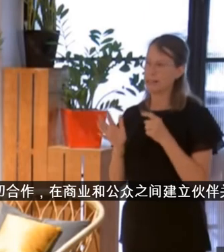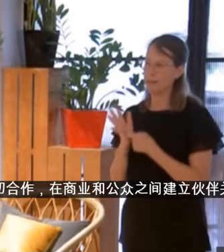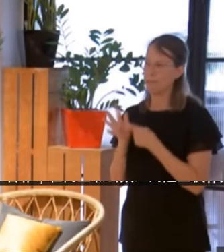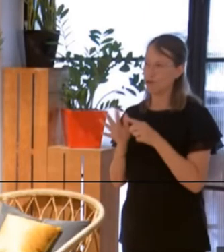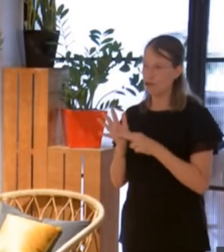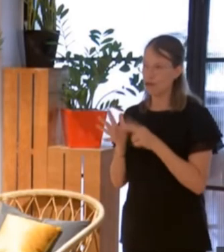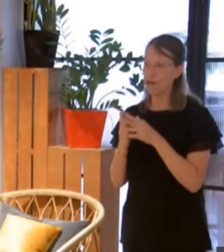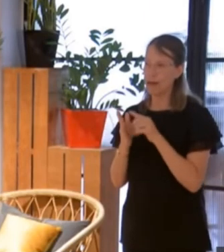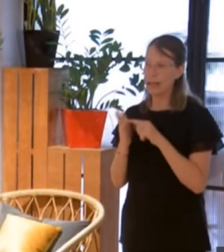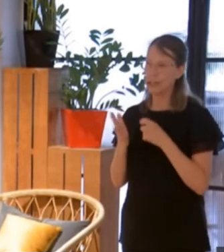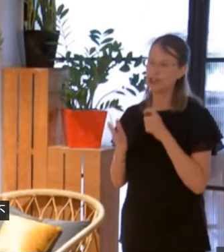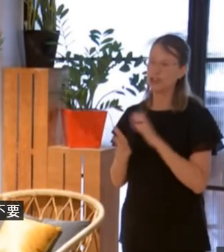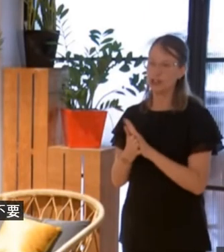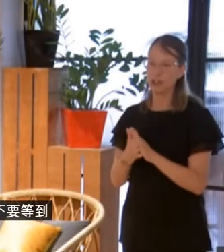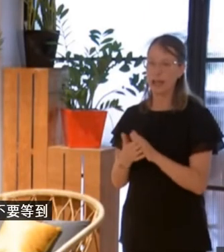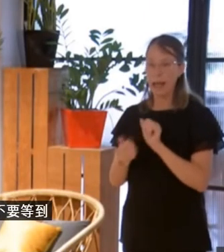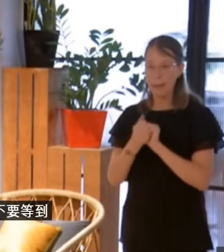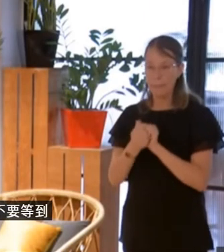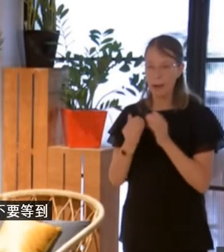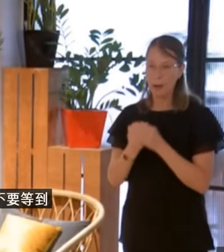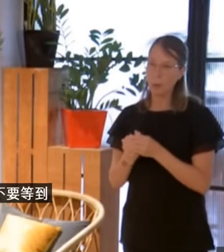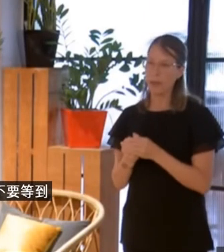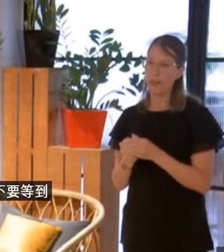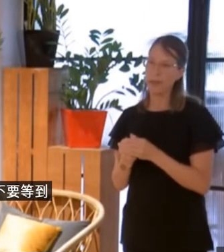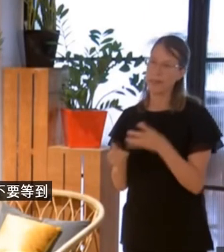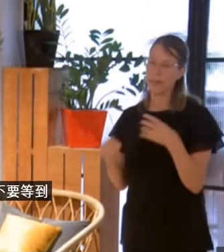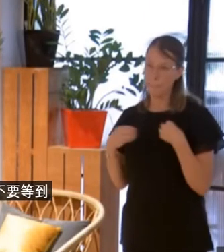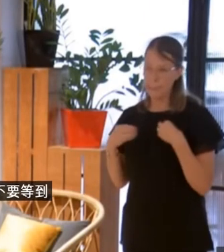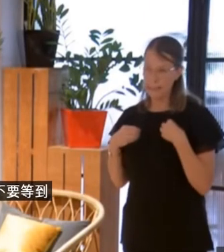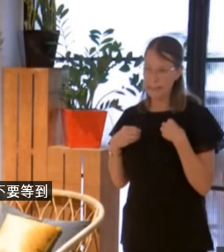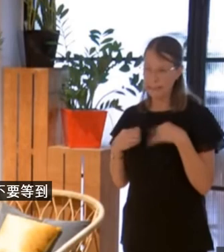to get those outcomes, but you don't wait.